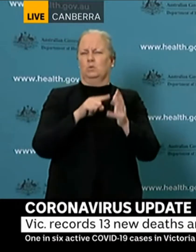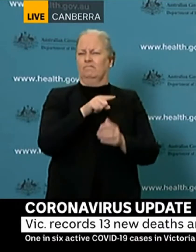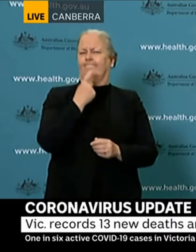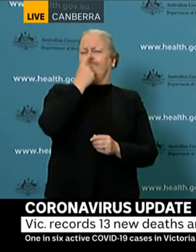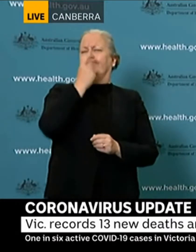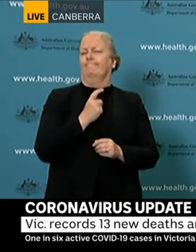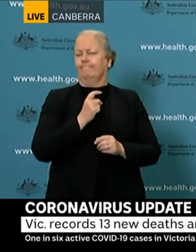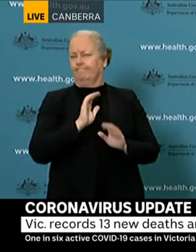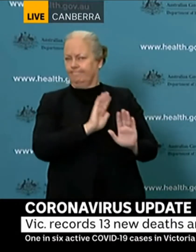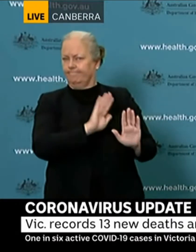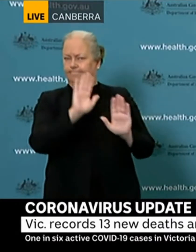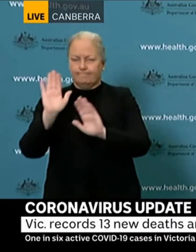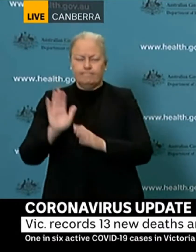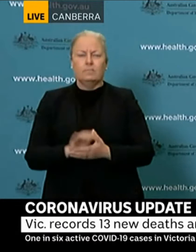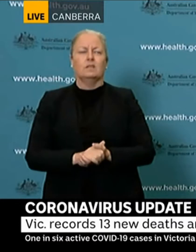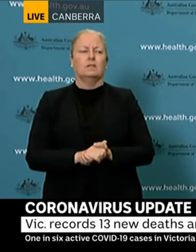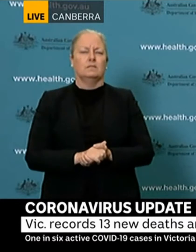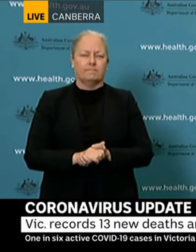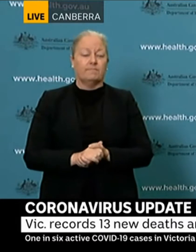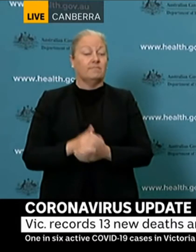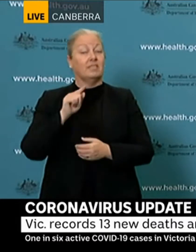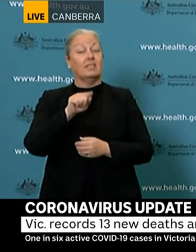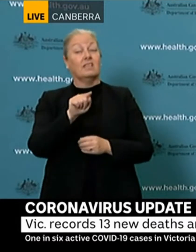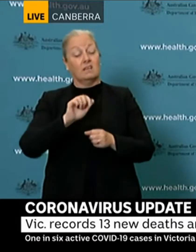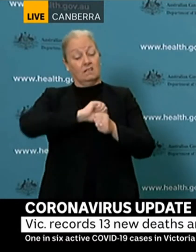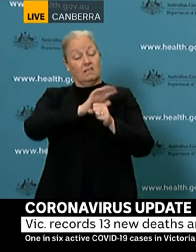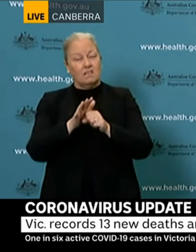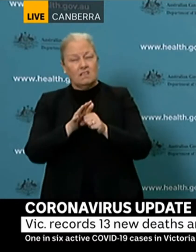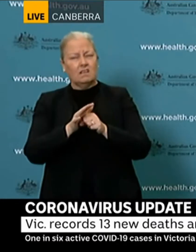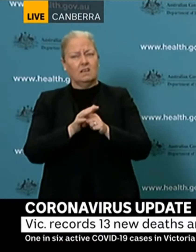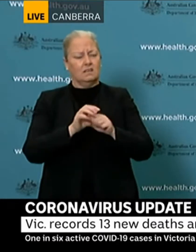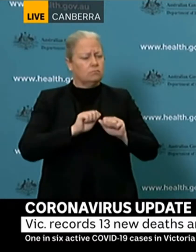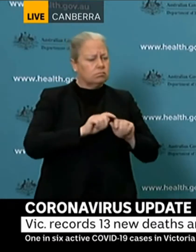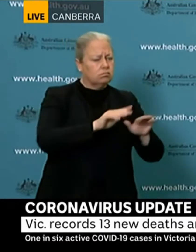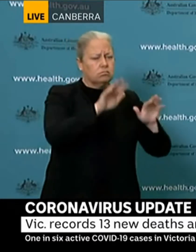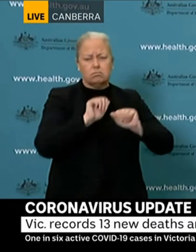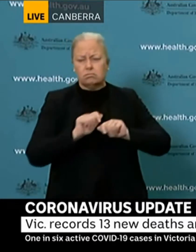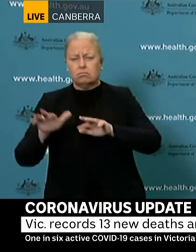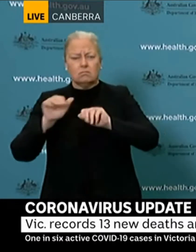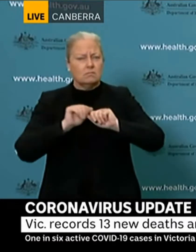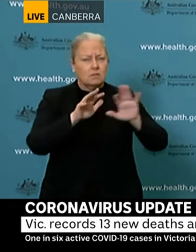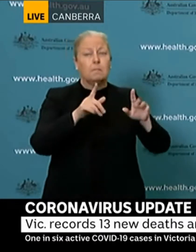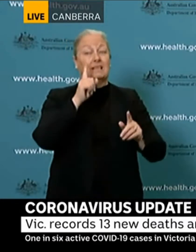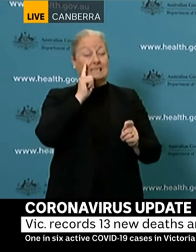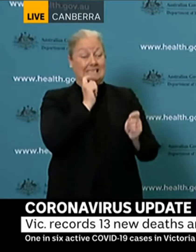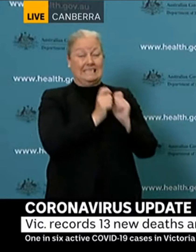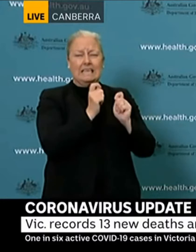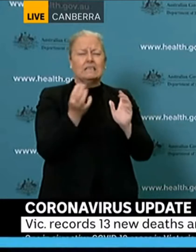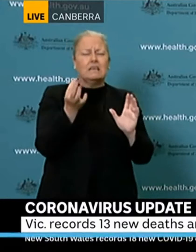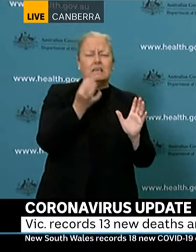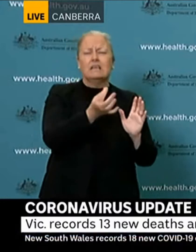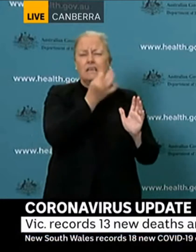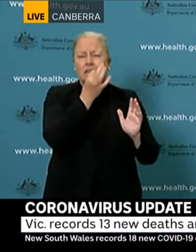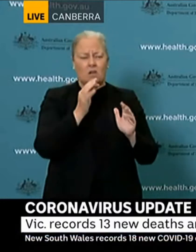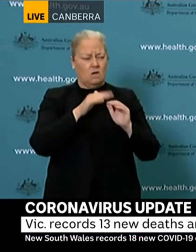Testing continues to be very strong and widespread, with over 66,000 tests done yesterday, making a total of over